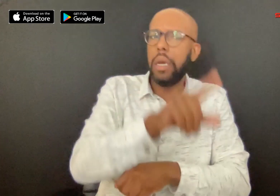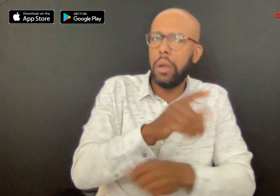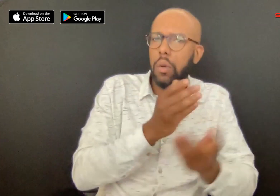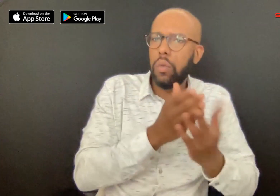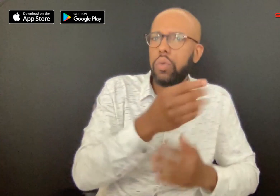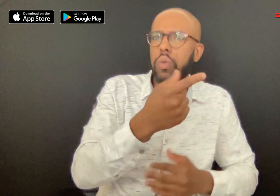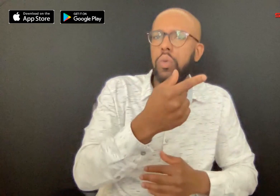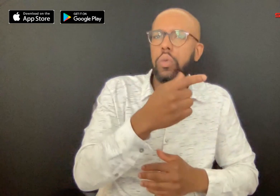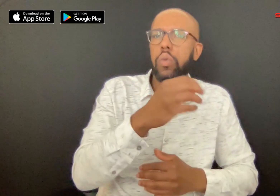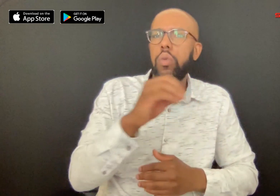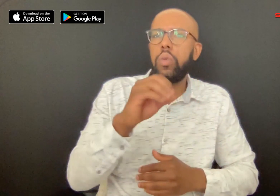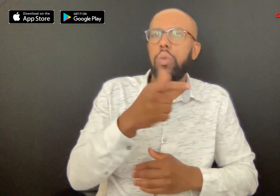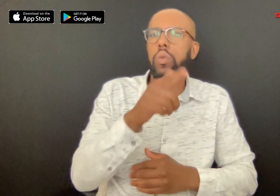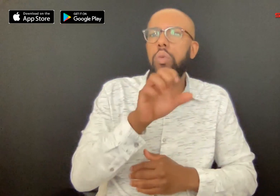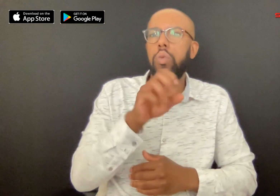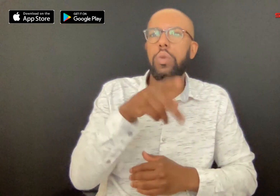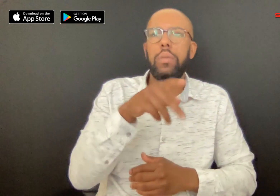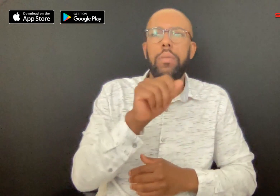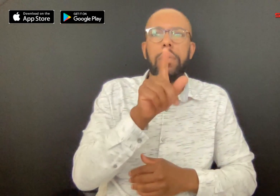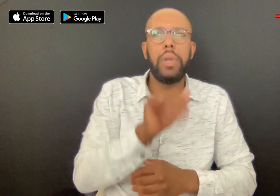google play store on your smartphone